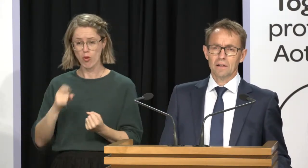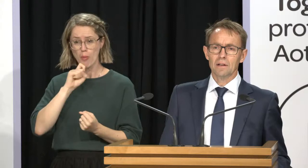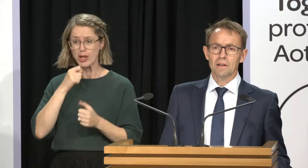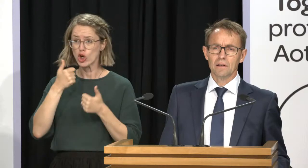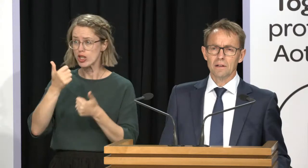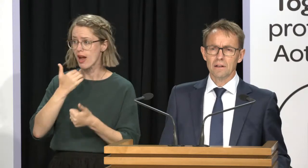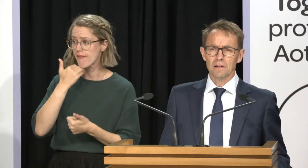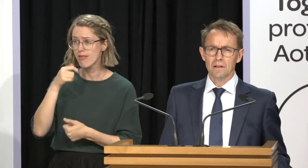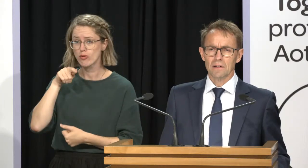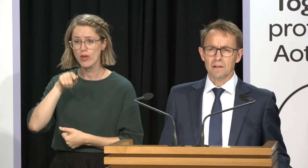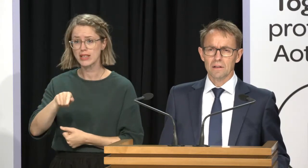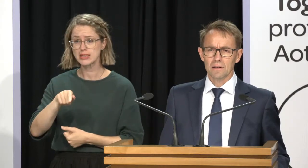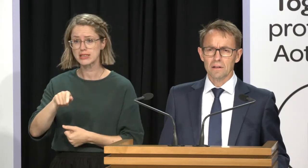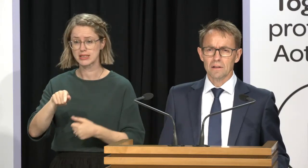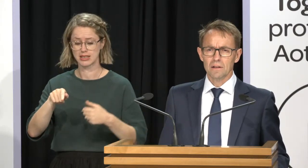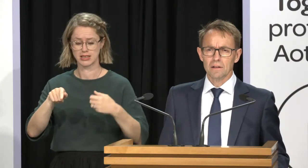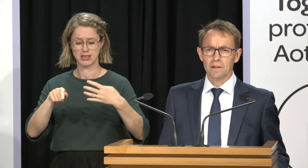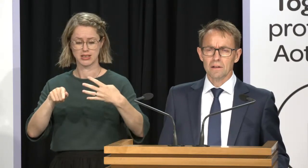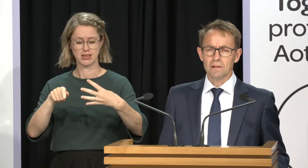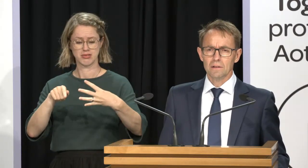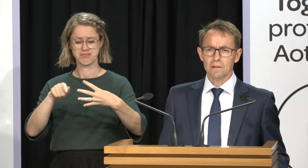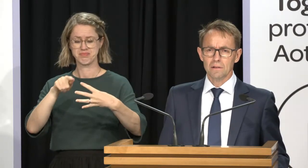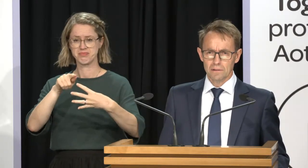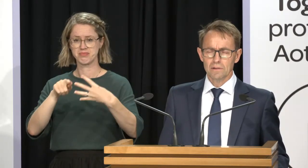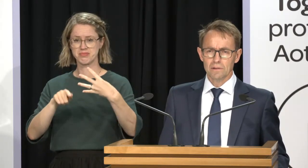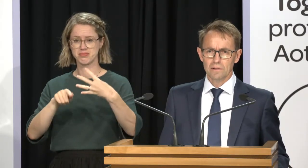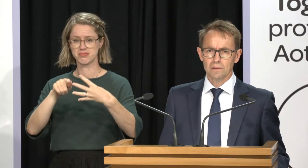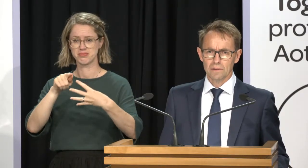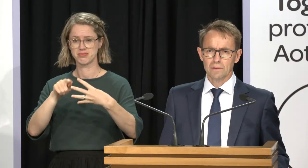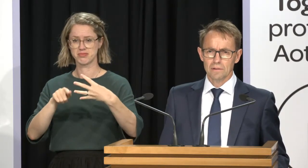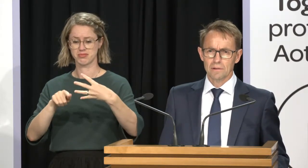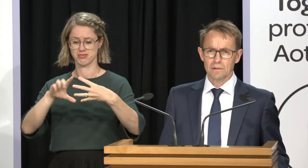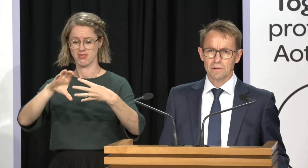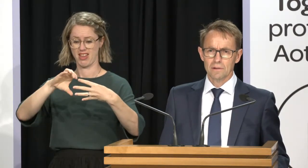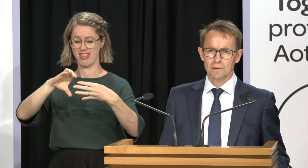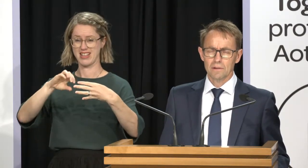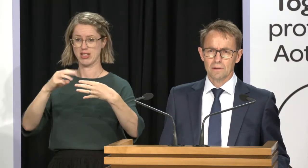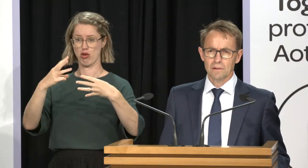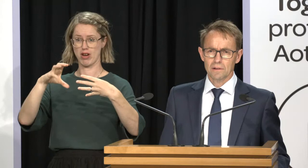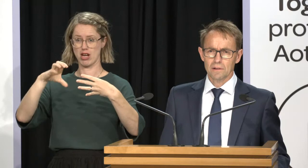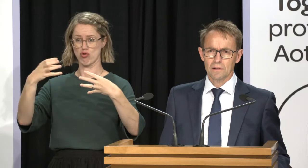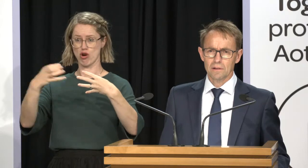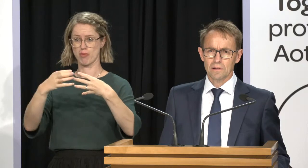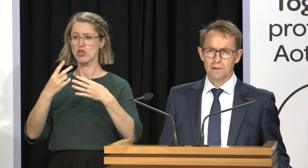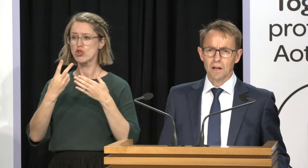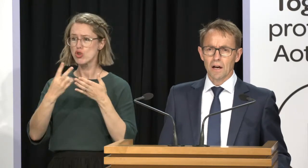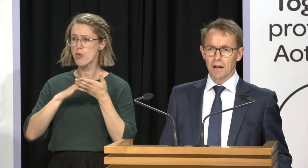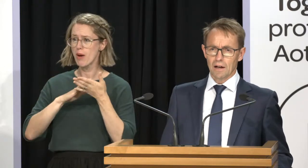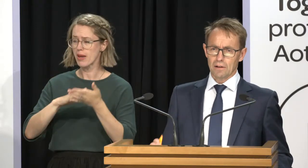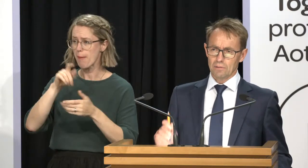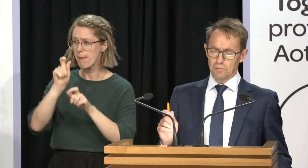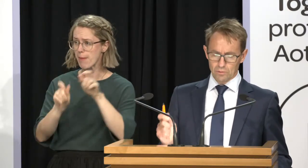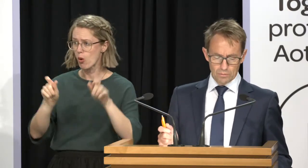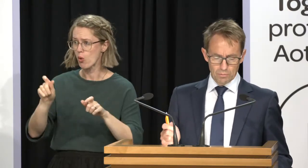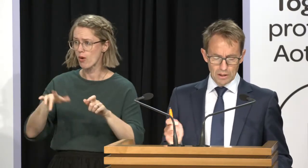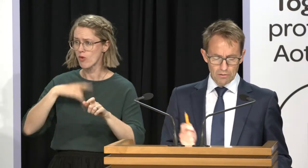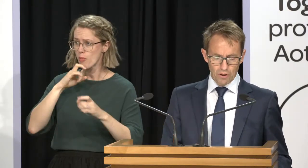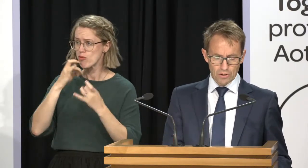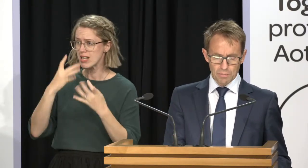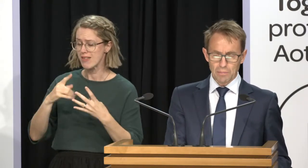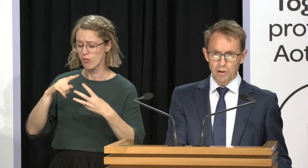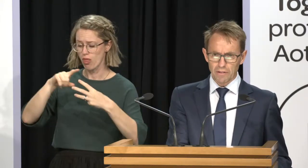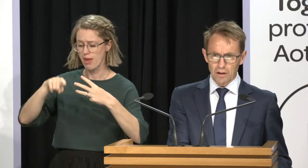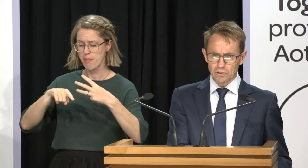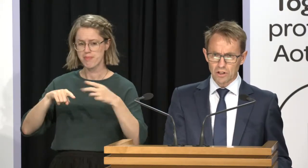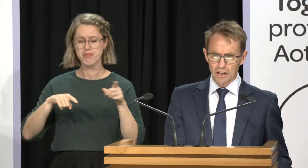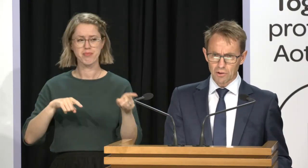good enough for this there's 2 million people about to be vaccinated before we go out to the public. Many of